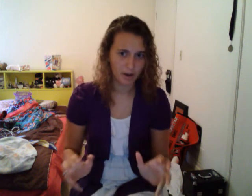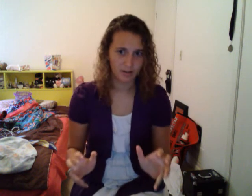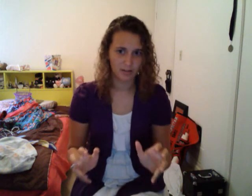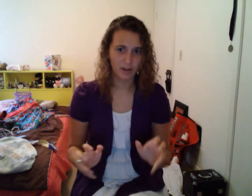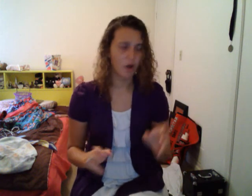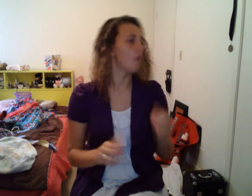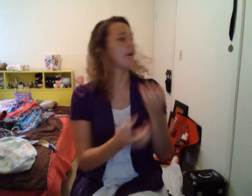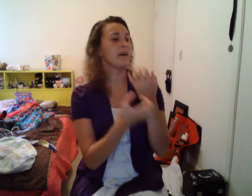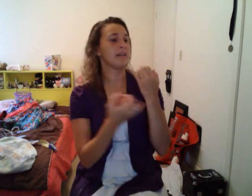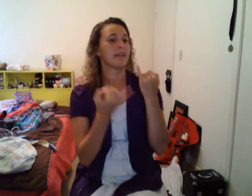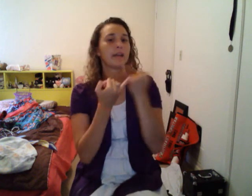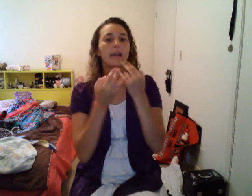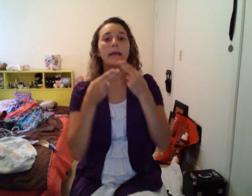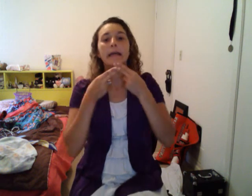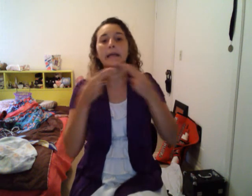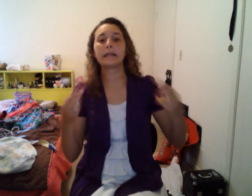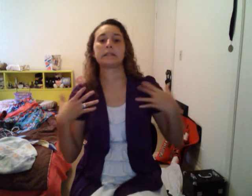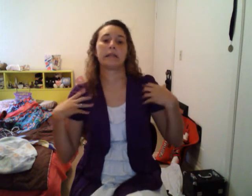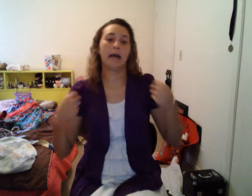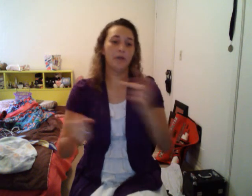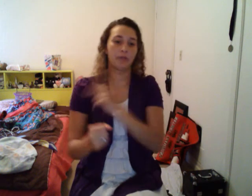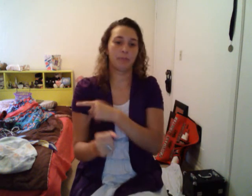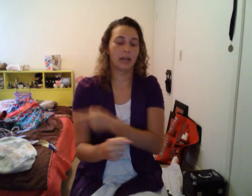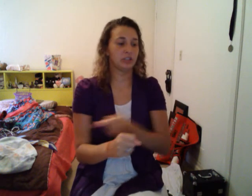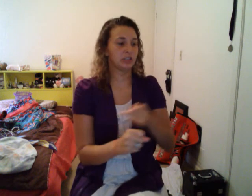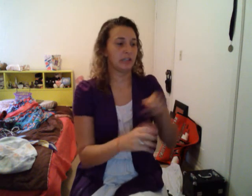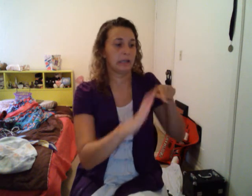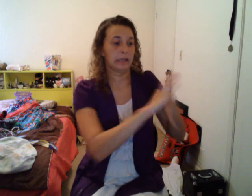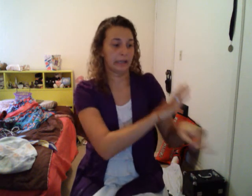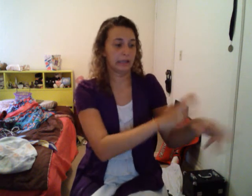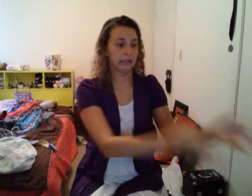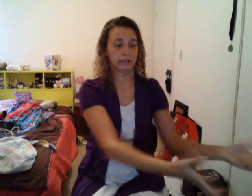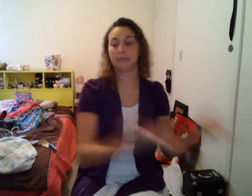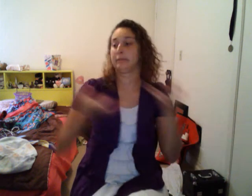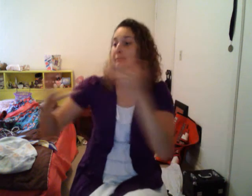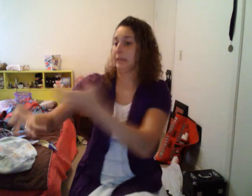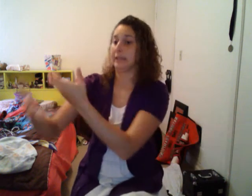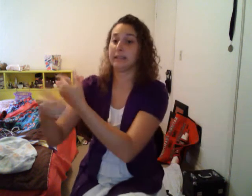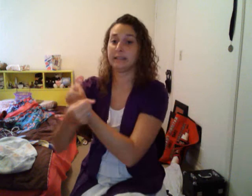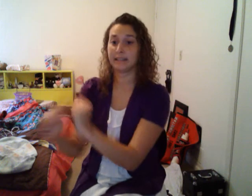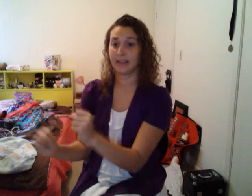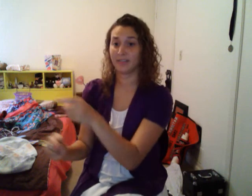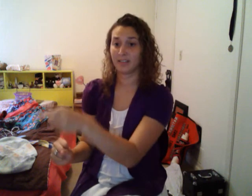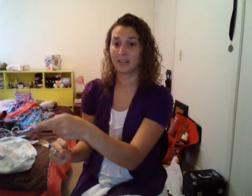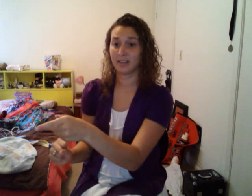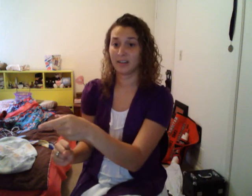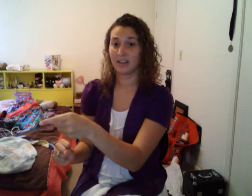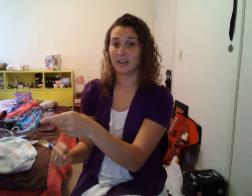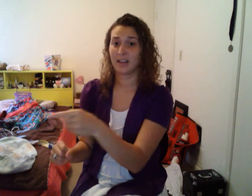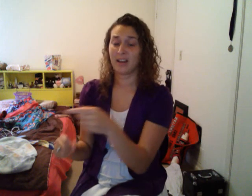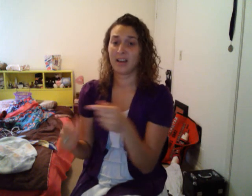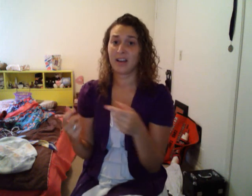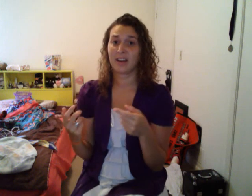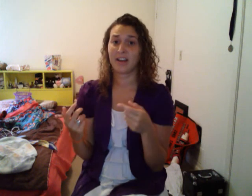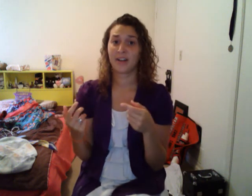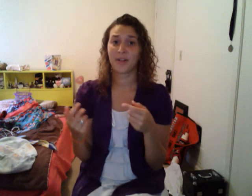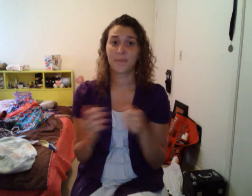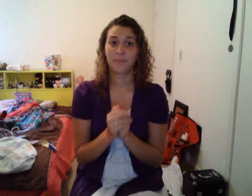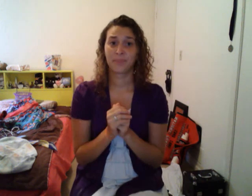innocent patient, people gestured toward reasons having to do with